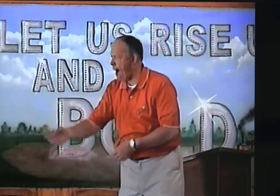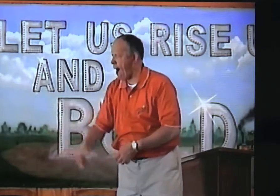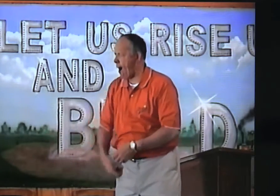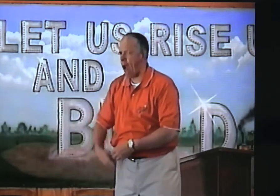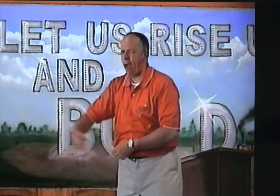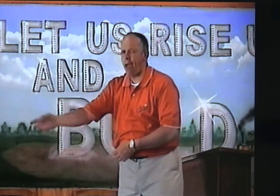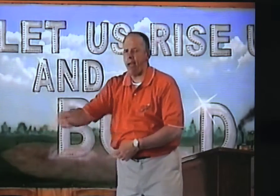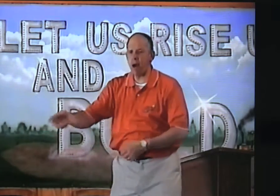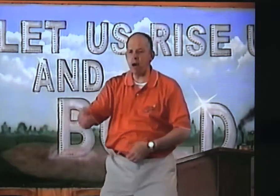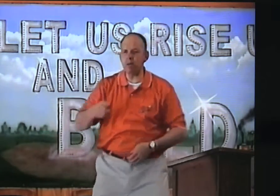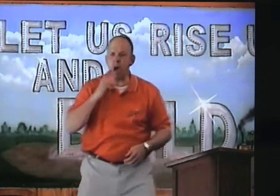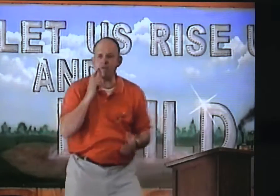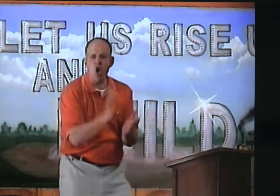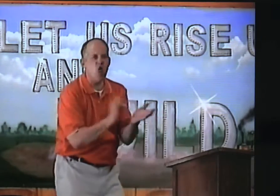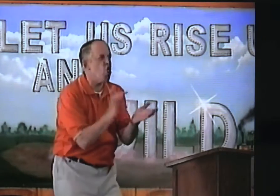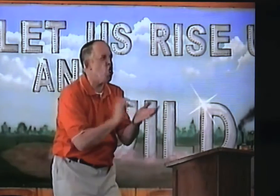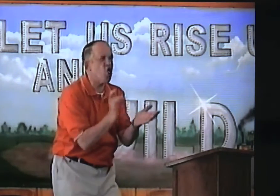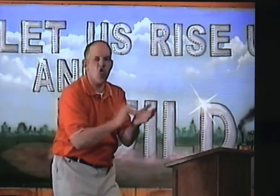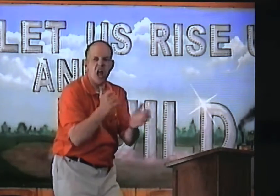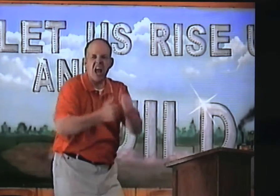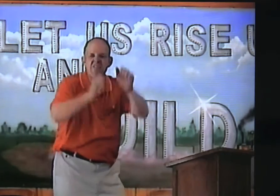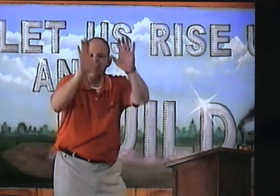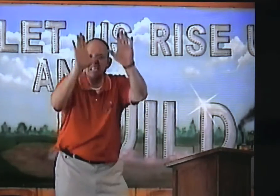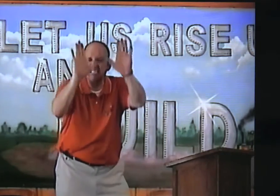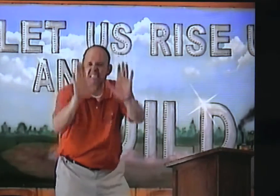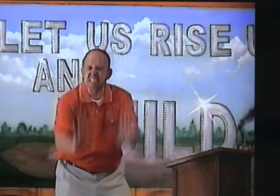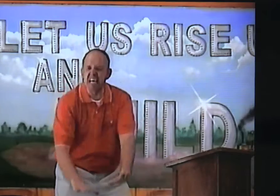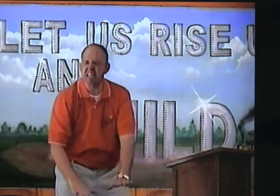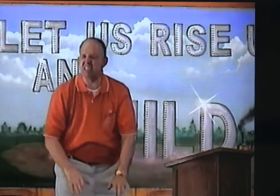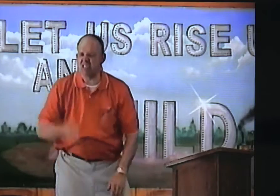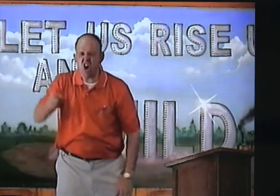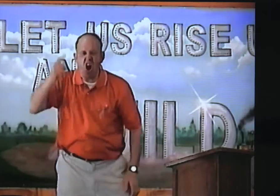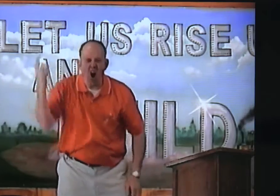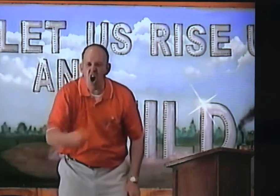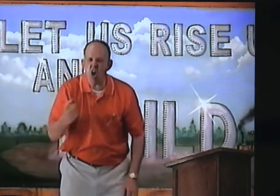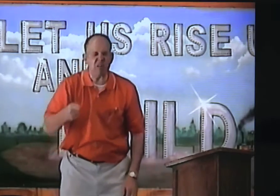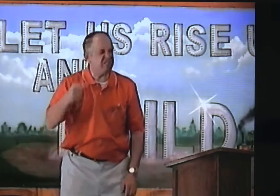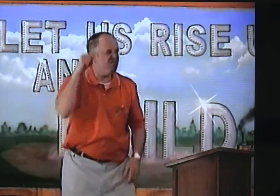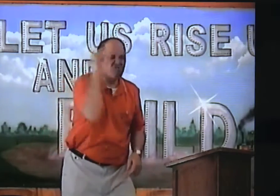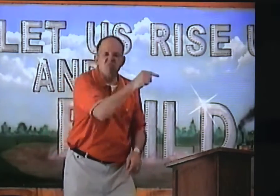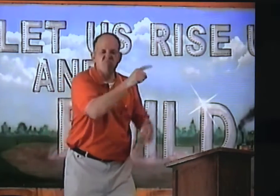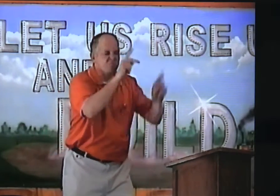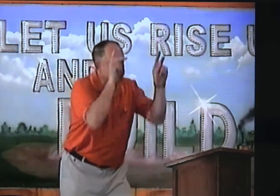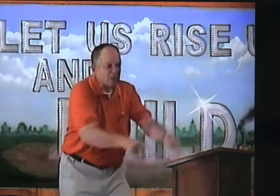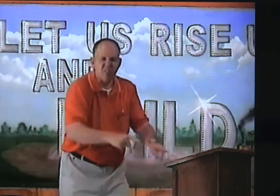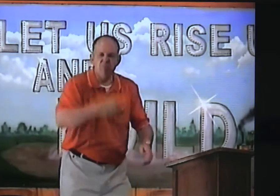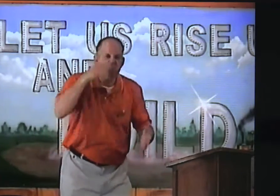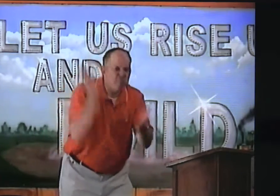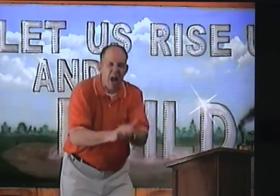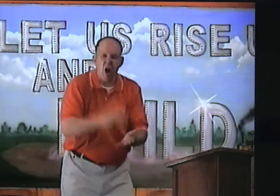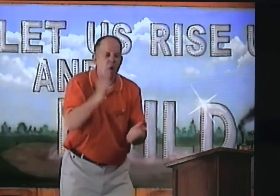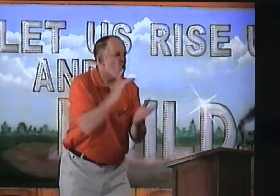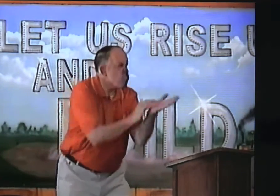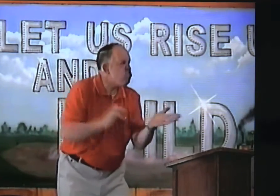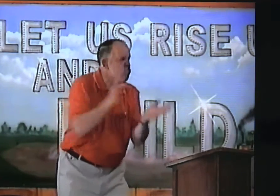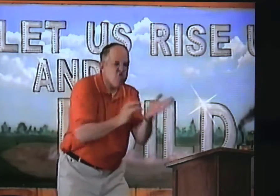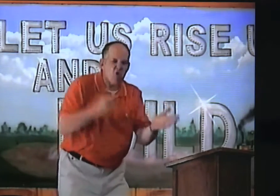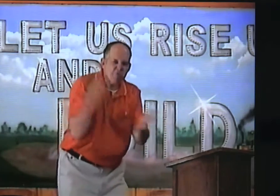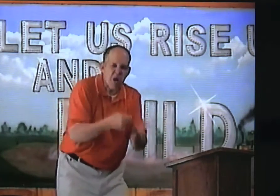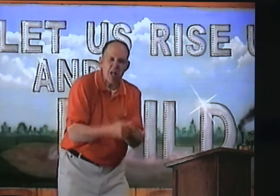give me money, give me money. He doesn't know that every Sunday, always, that poor would go to that same man,